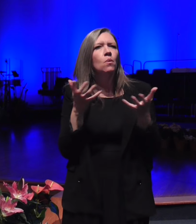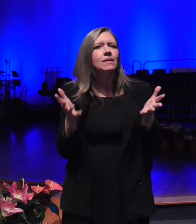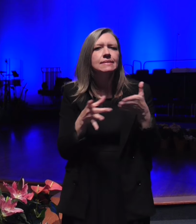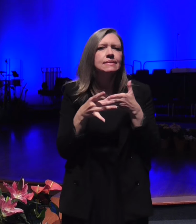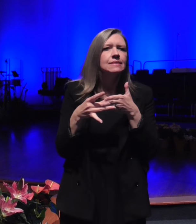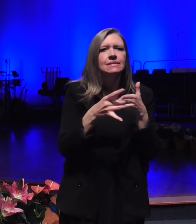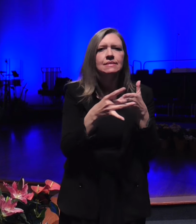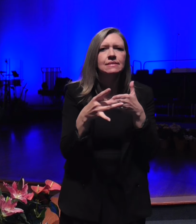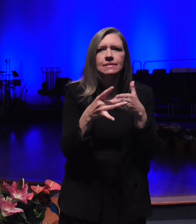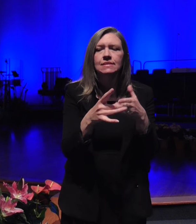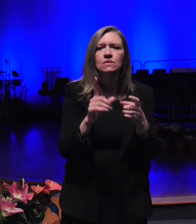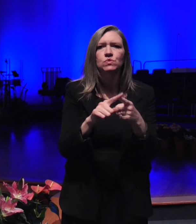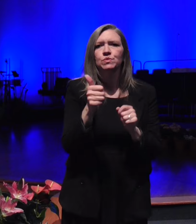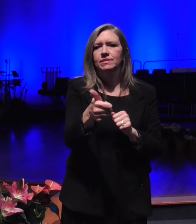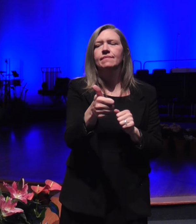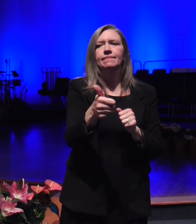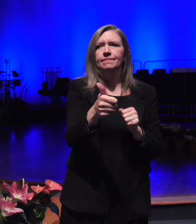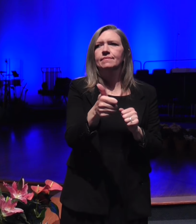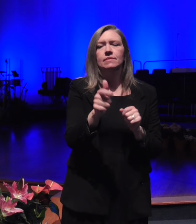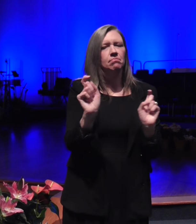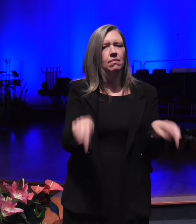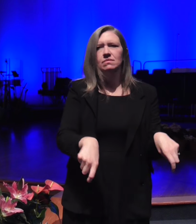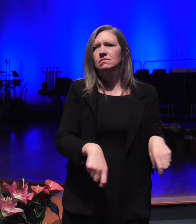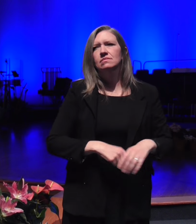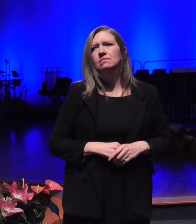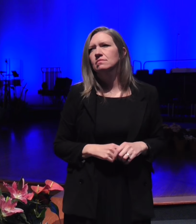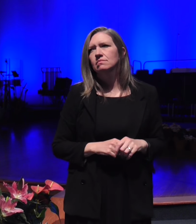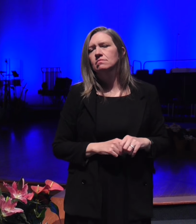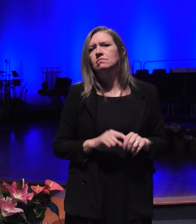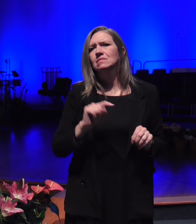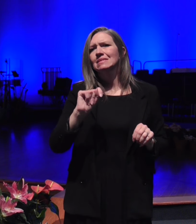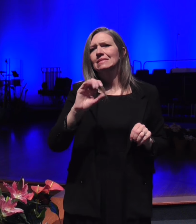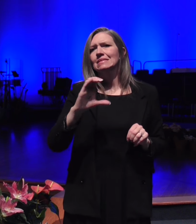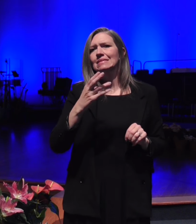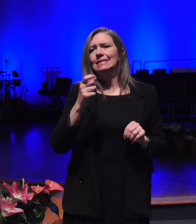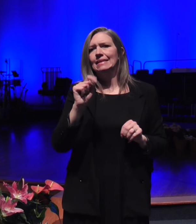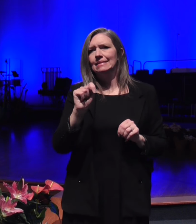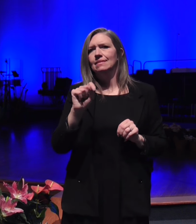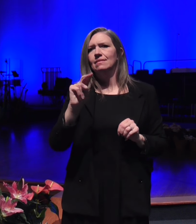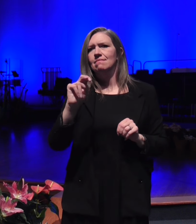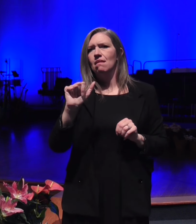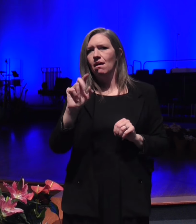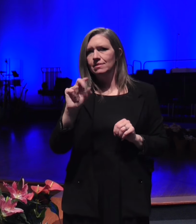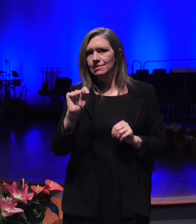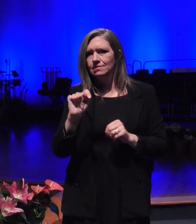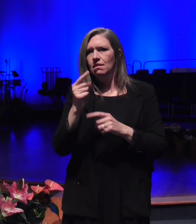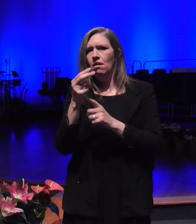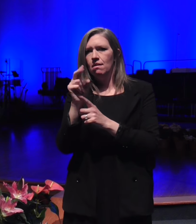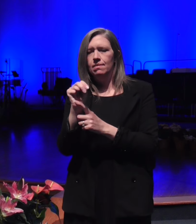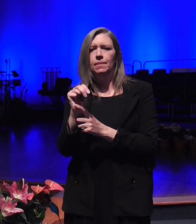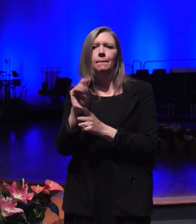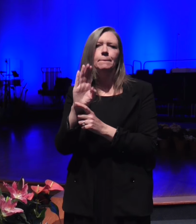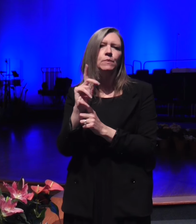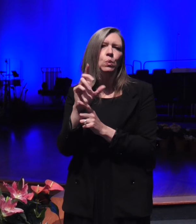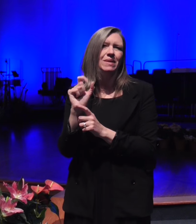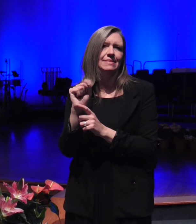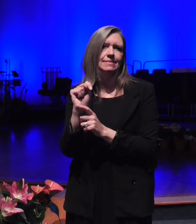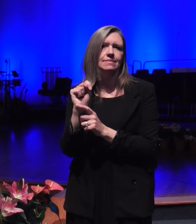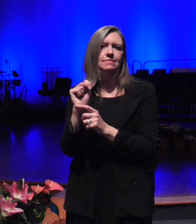back to yourself. Thich Nhat Hanh, the great Buddhist monk,